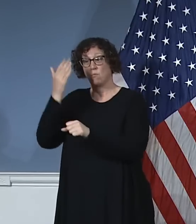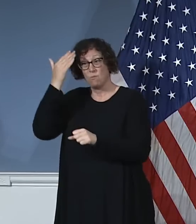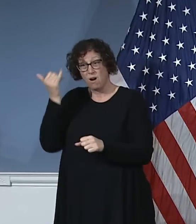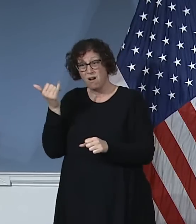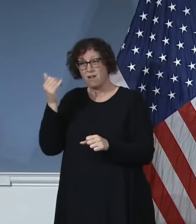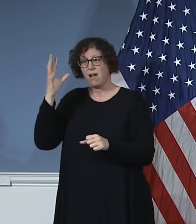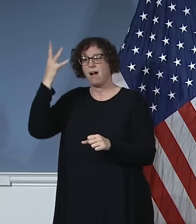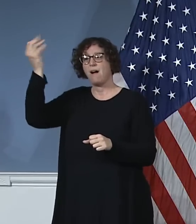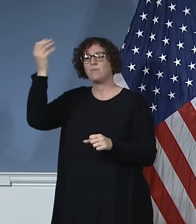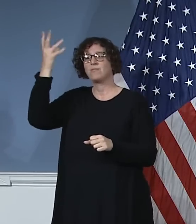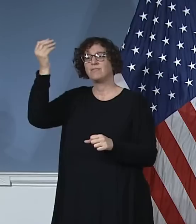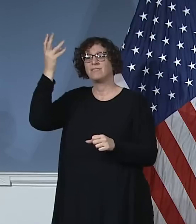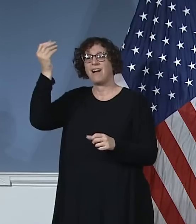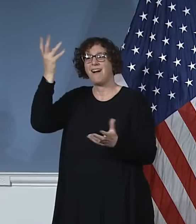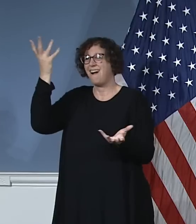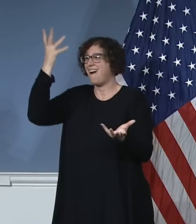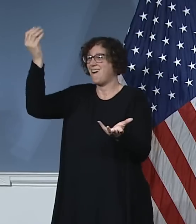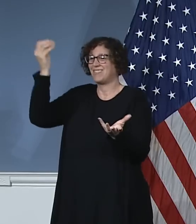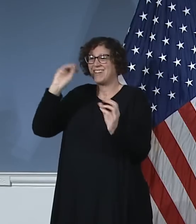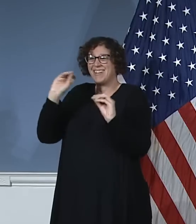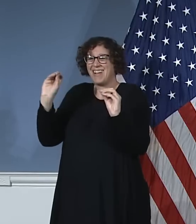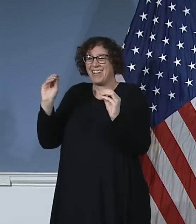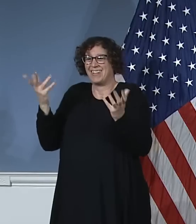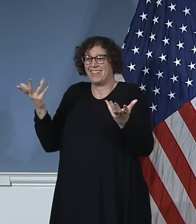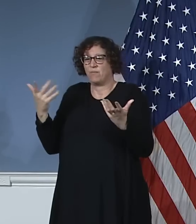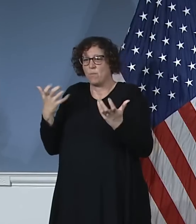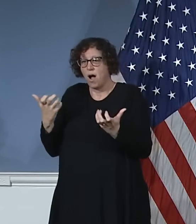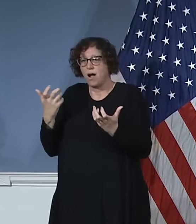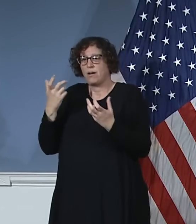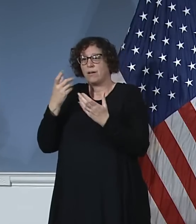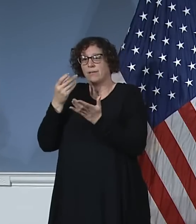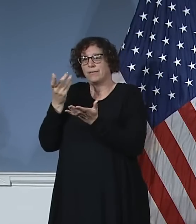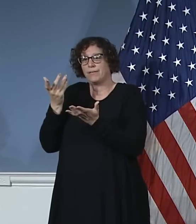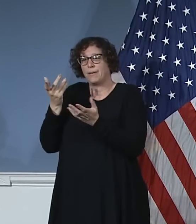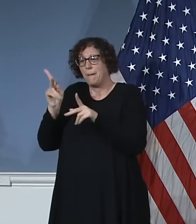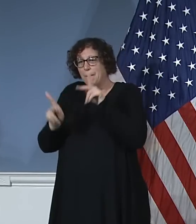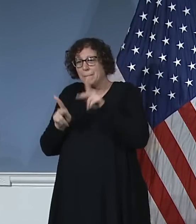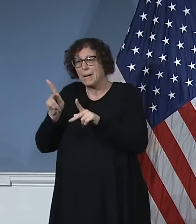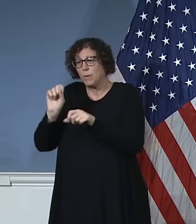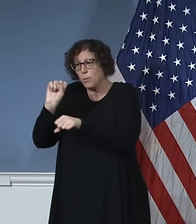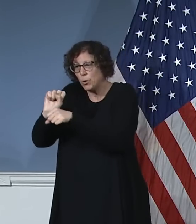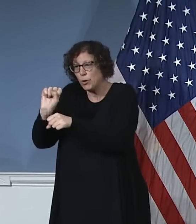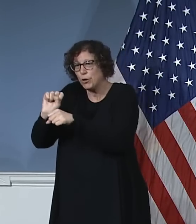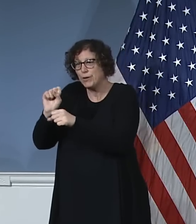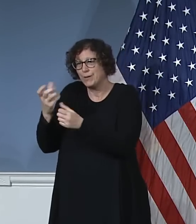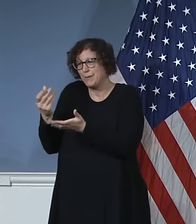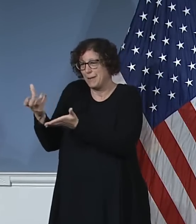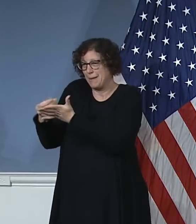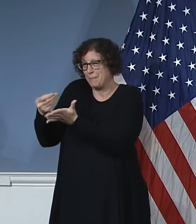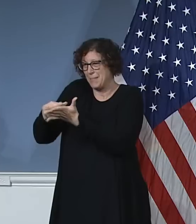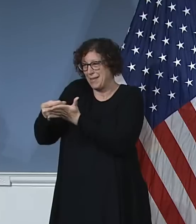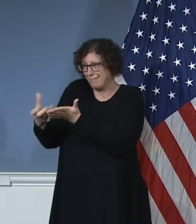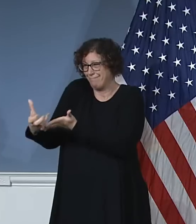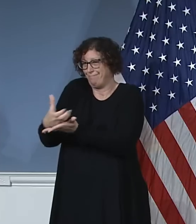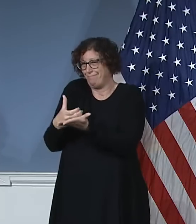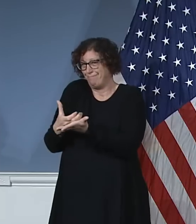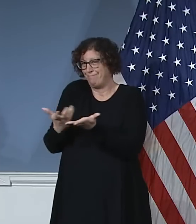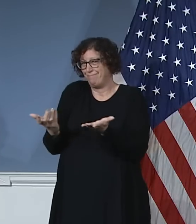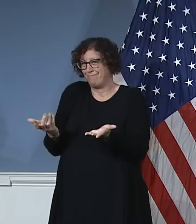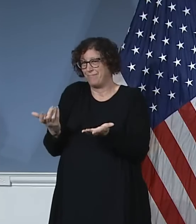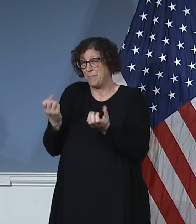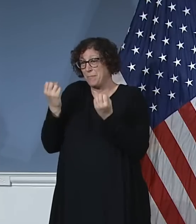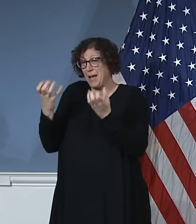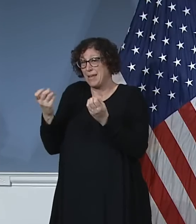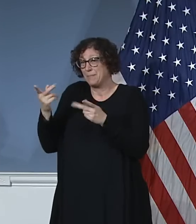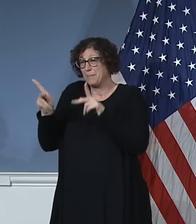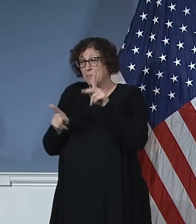of the economy can still allow people to have a livelihood. That's so important as we see so many other people losing their livelihood.